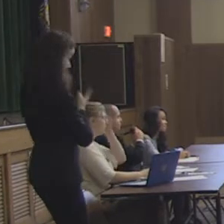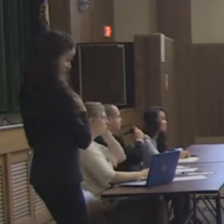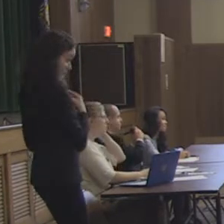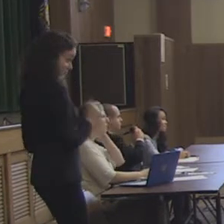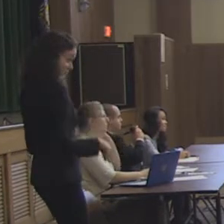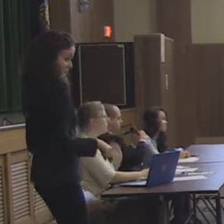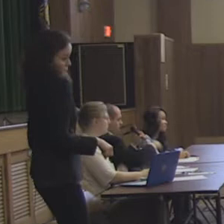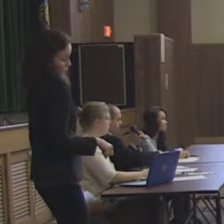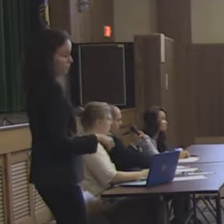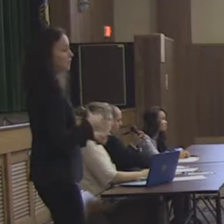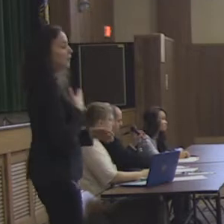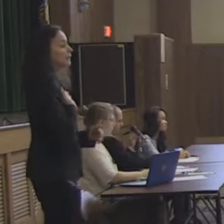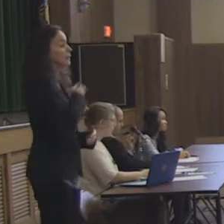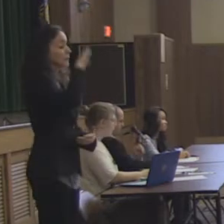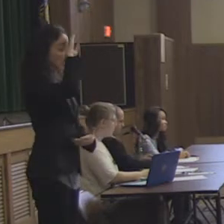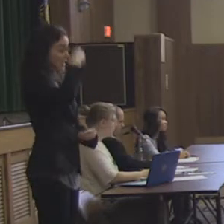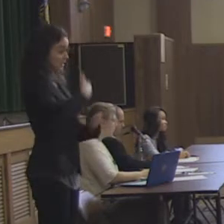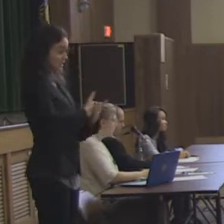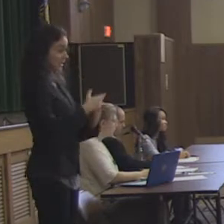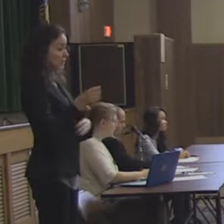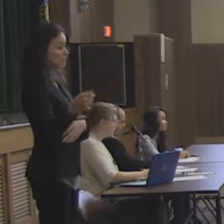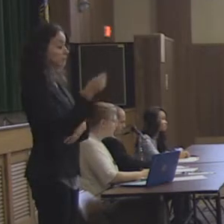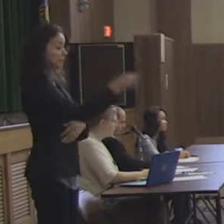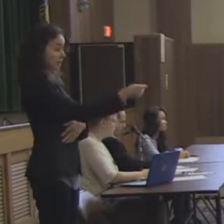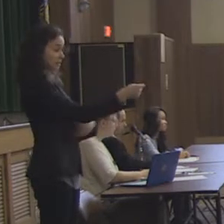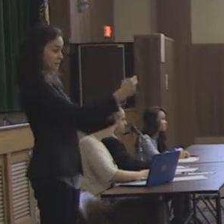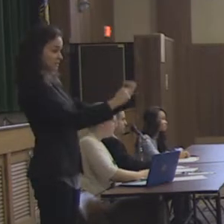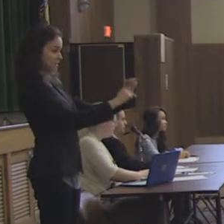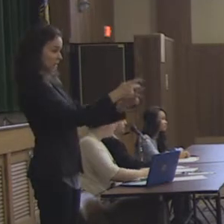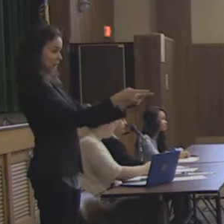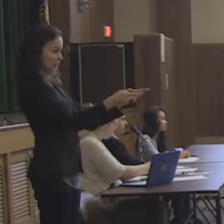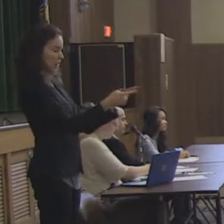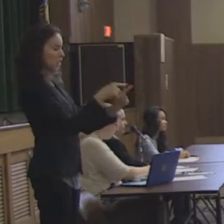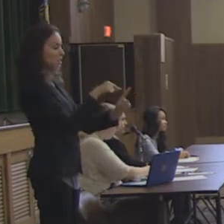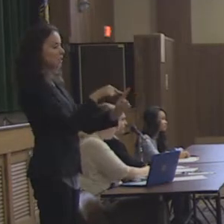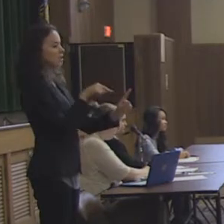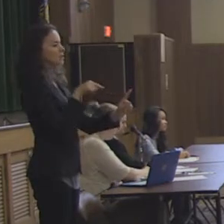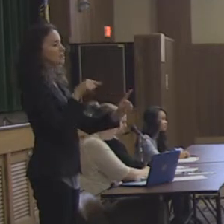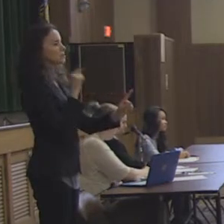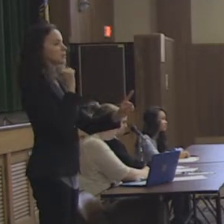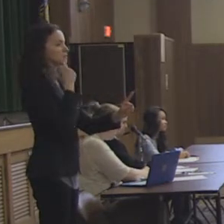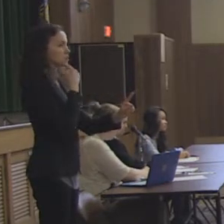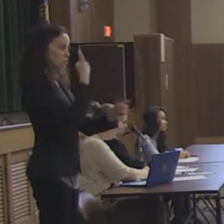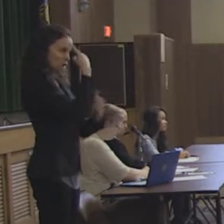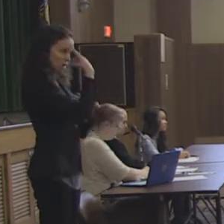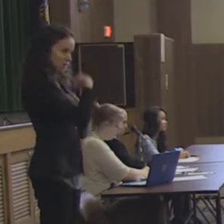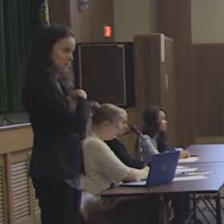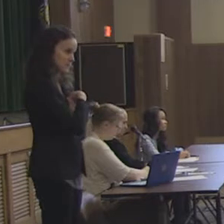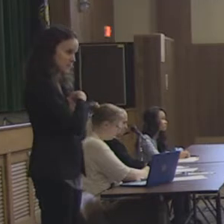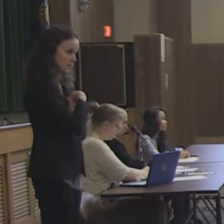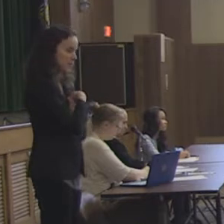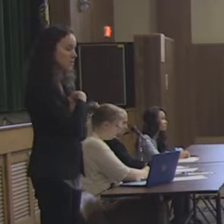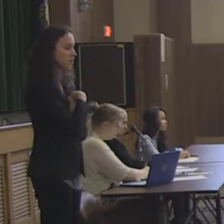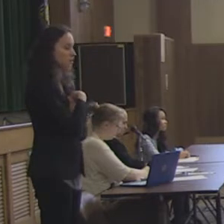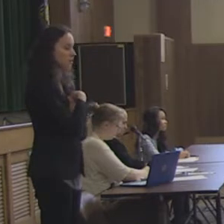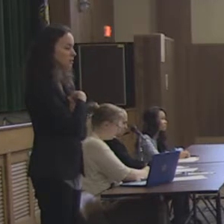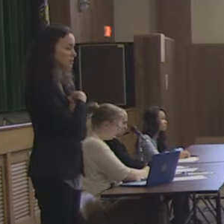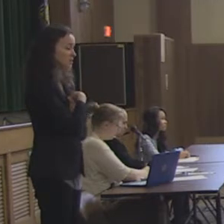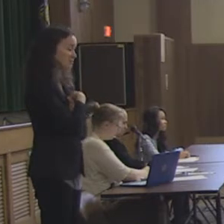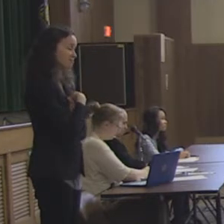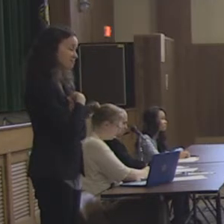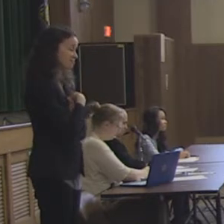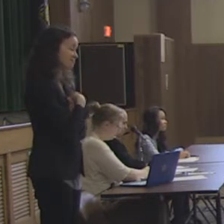but sure. My son was placed in a facility. He has severe autism. He's like a